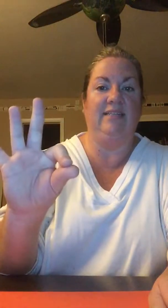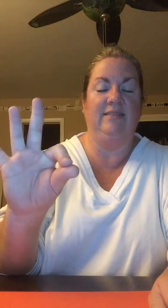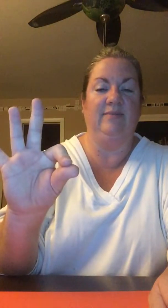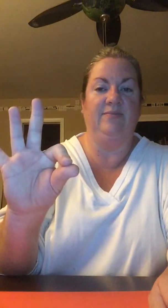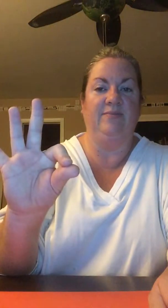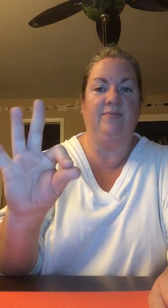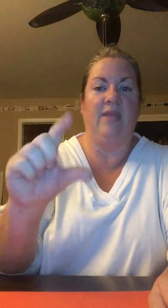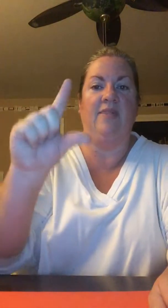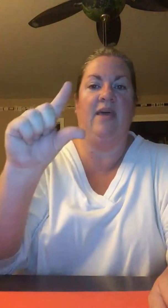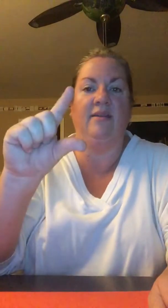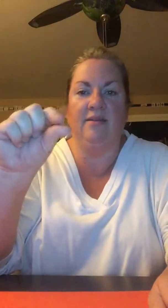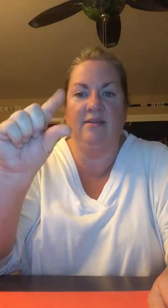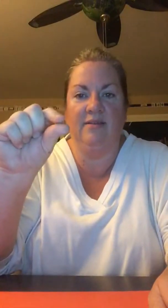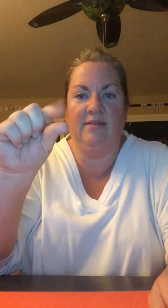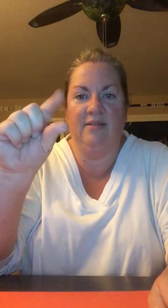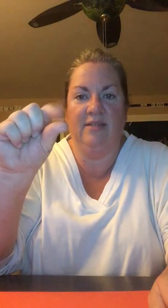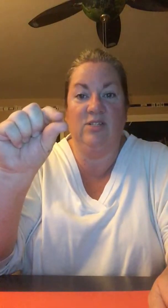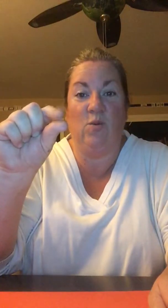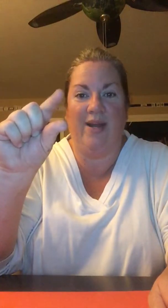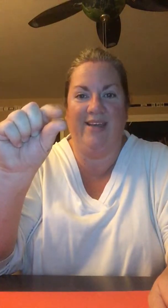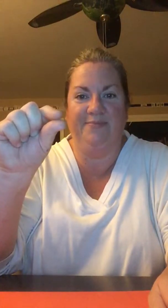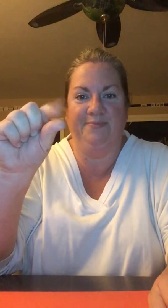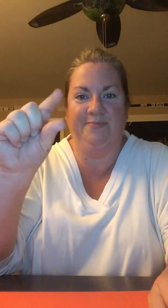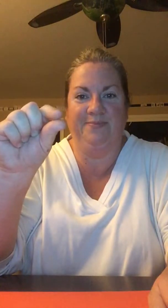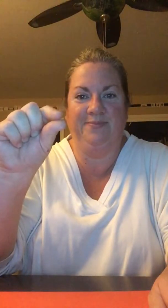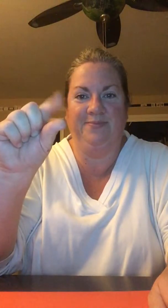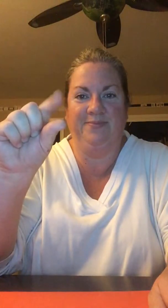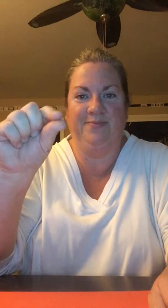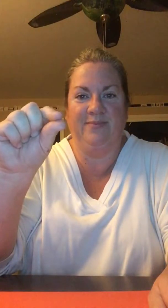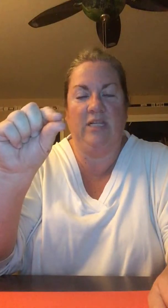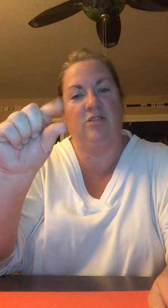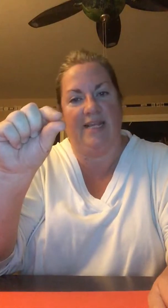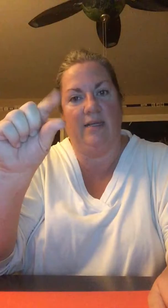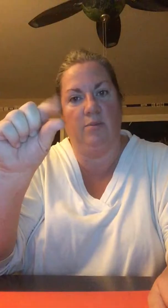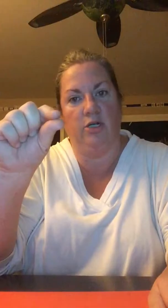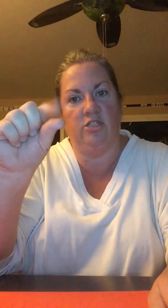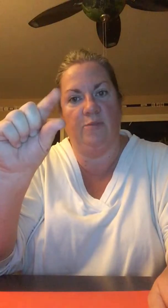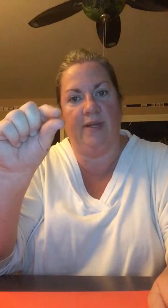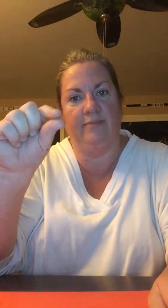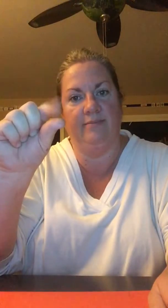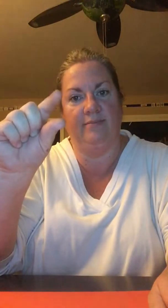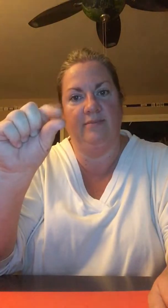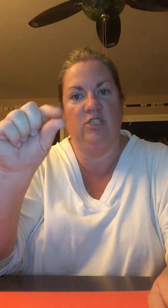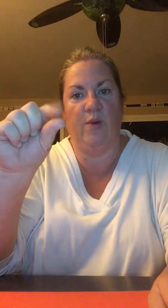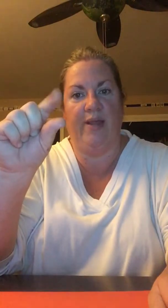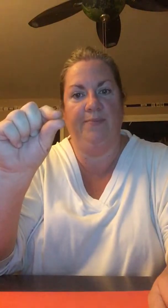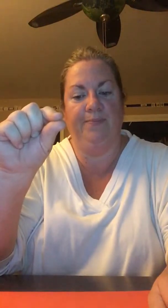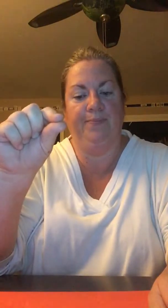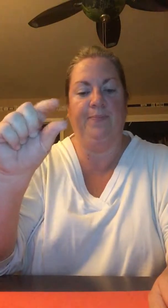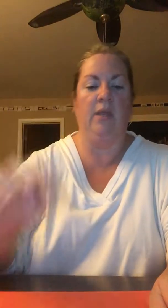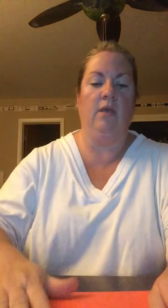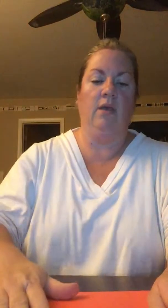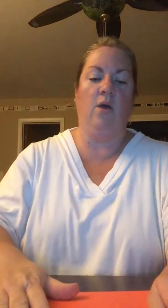19. And then 20. Looks like a little bird chirping. 20.